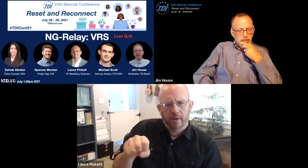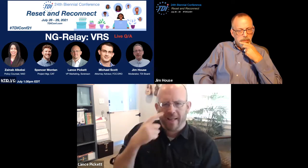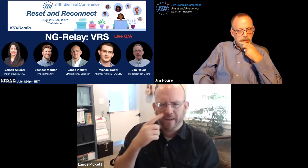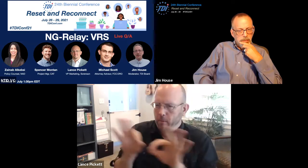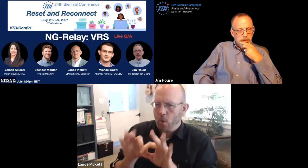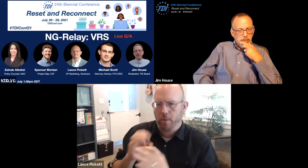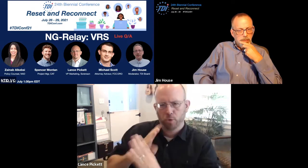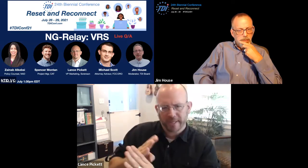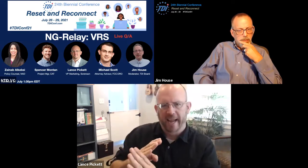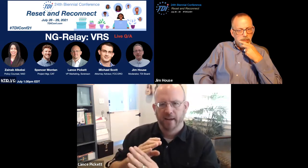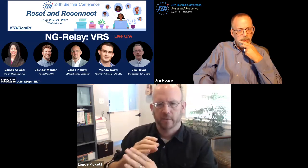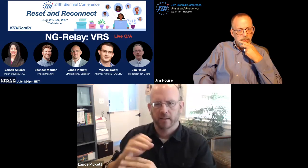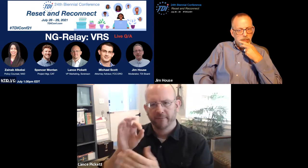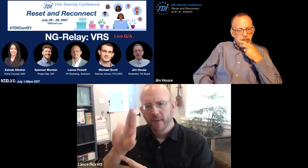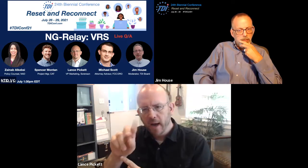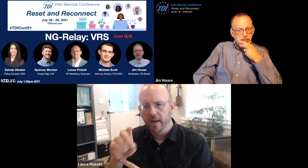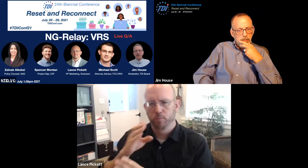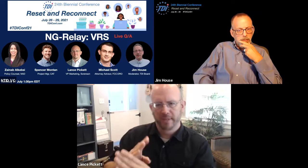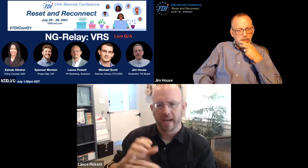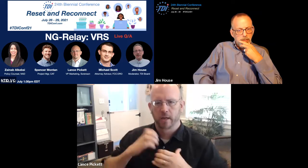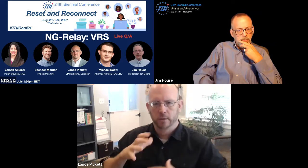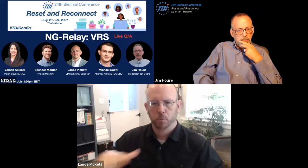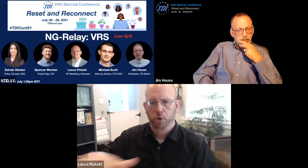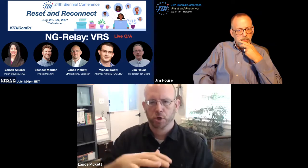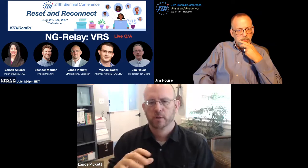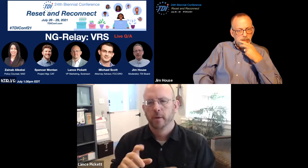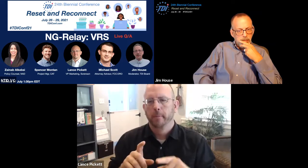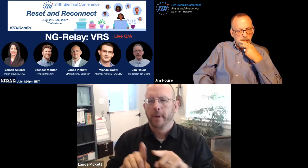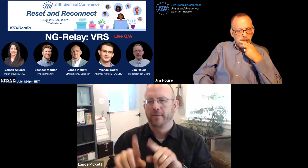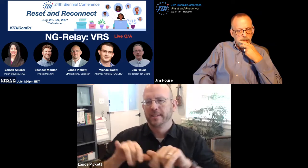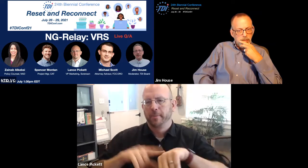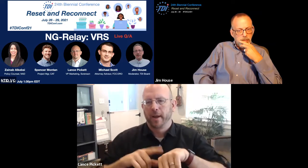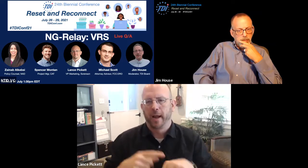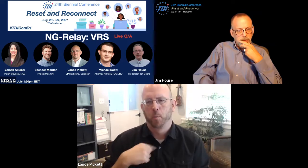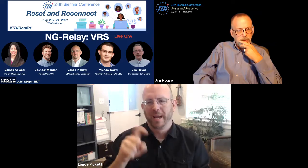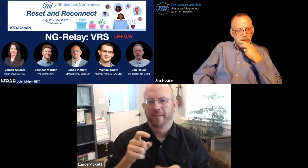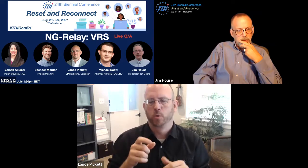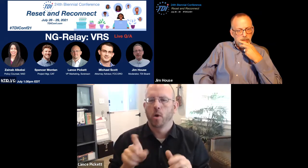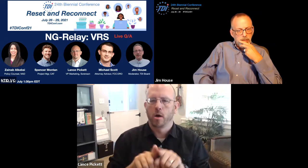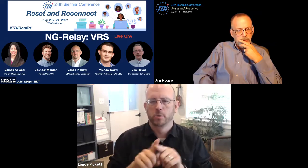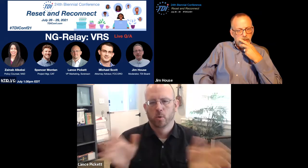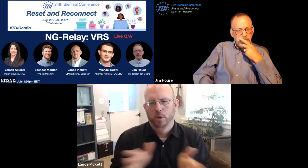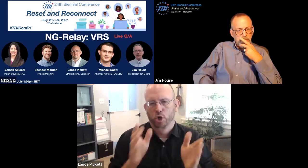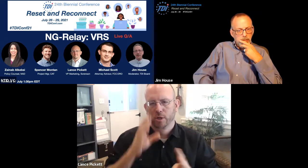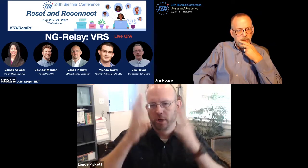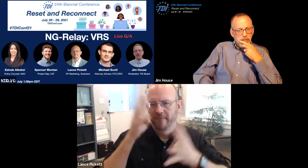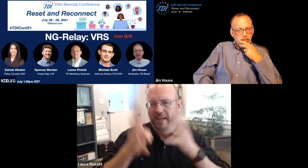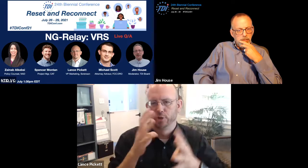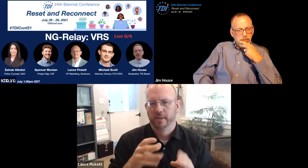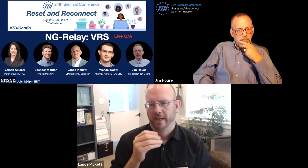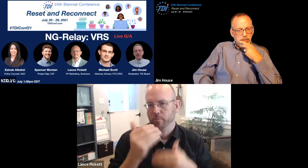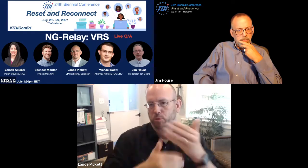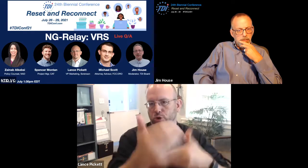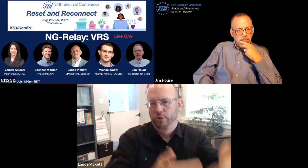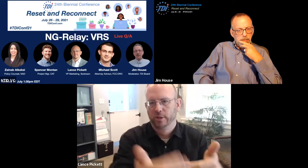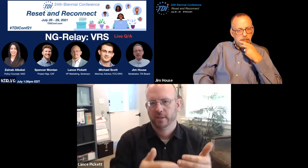I'm really would like to move to the past. No, I mean, yes, I agree. It's very important to prevent FWA, but at the same time, we